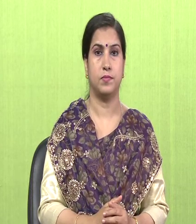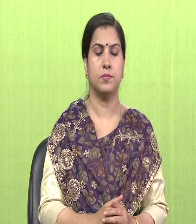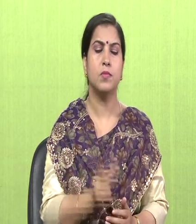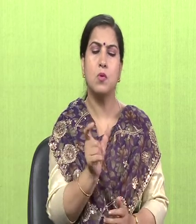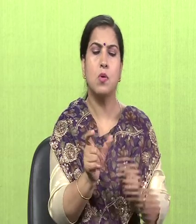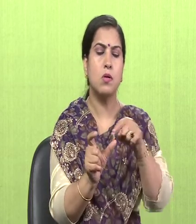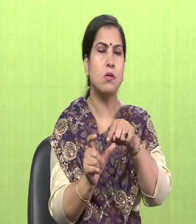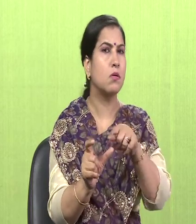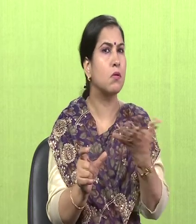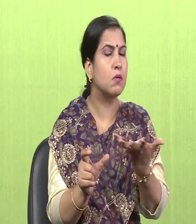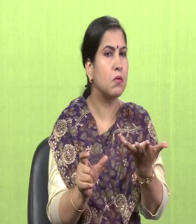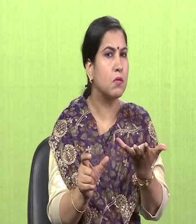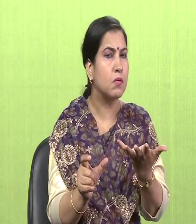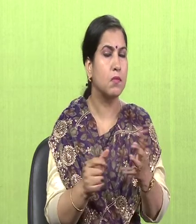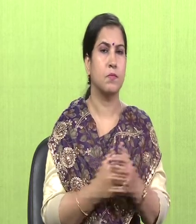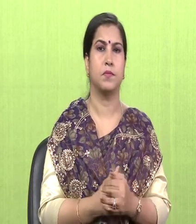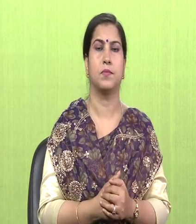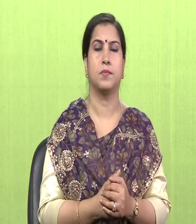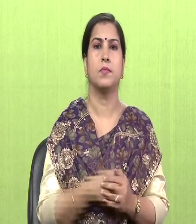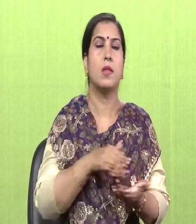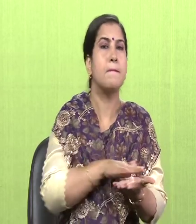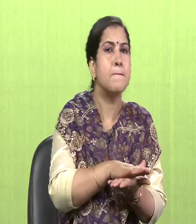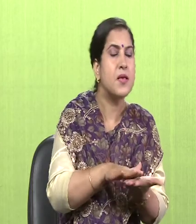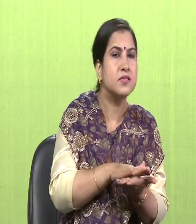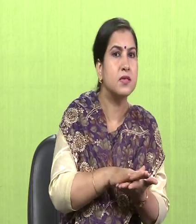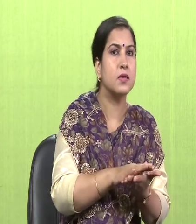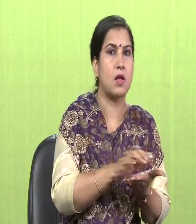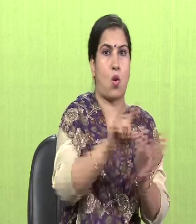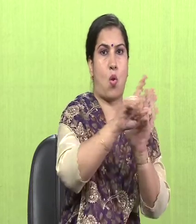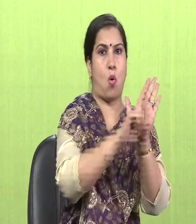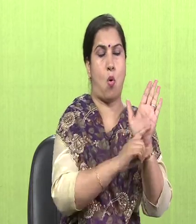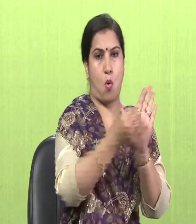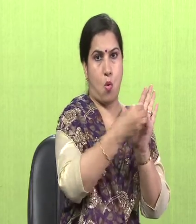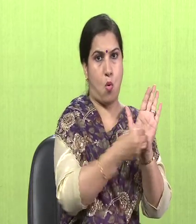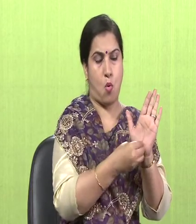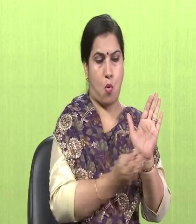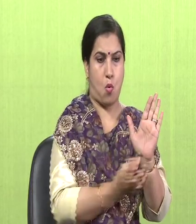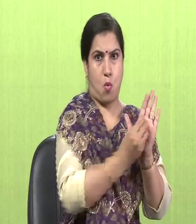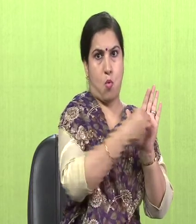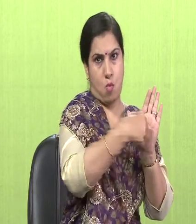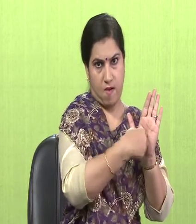Constitution is the set of basic laws or principles for a